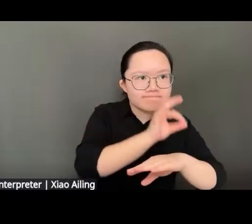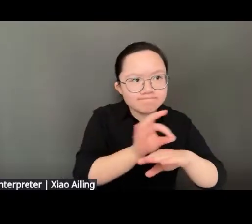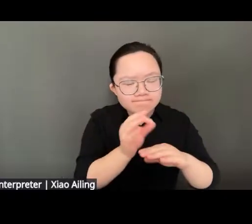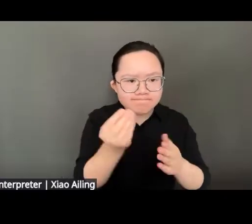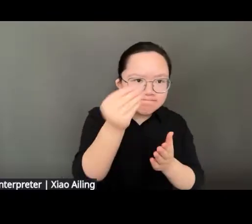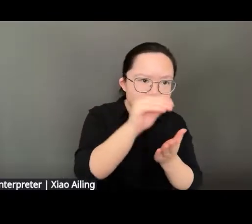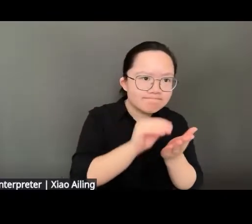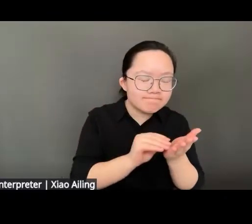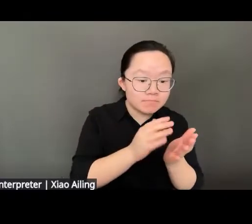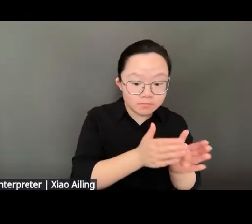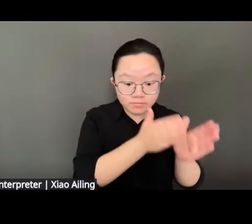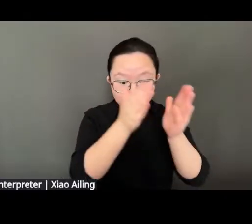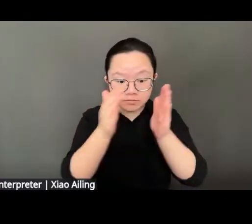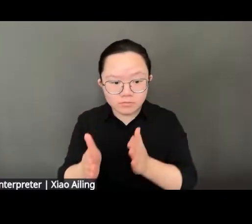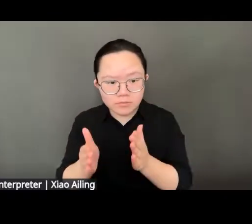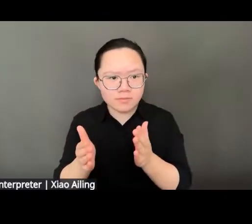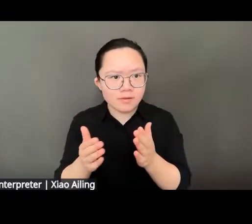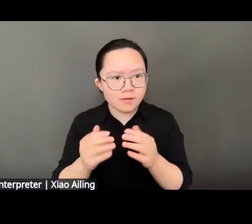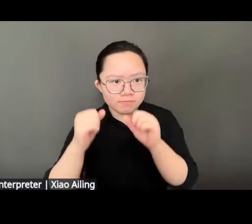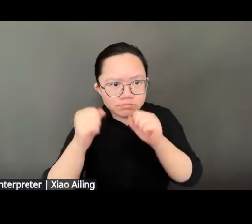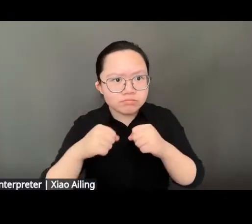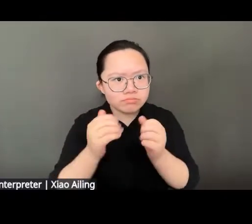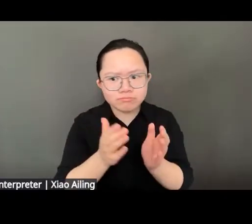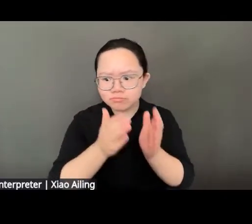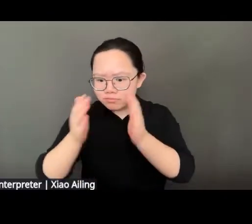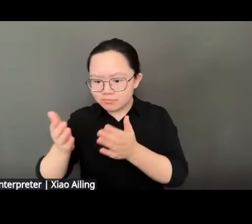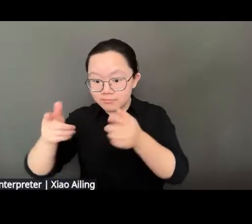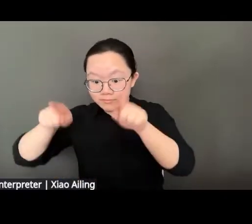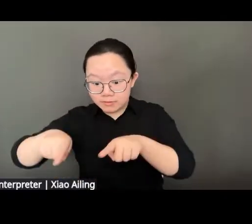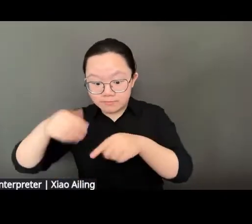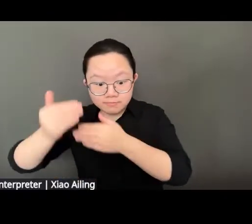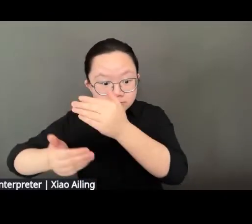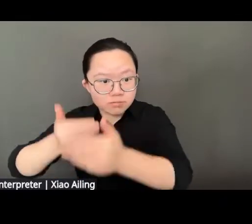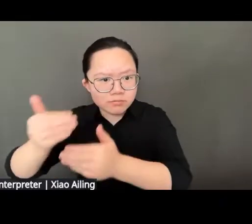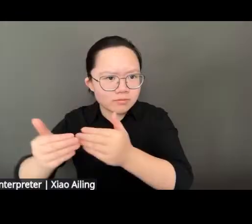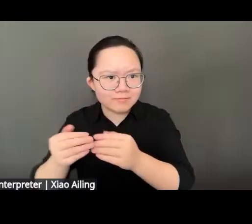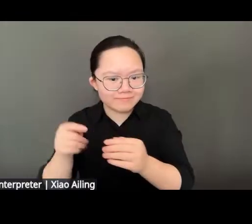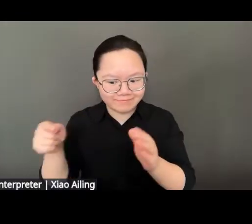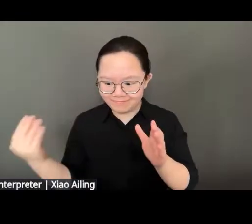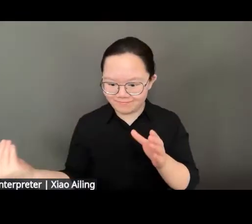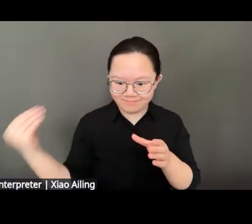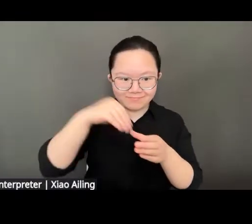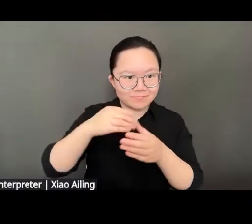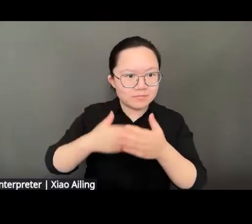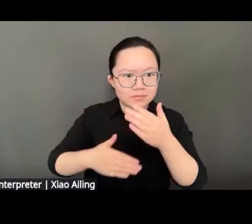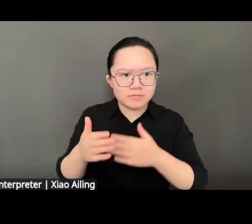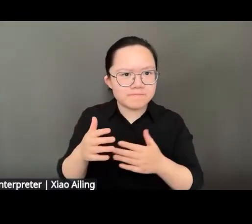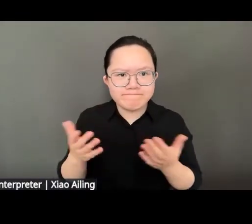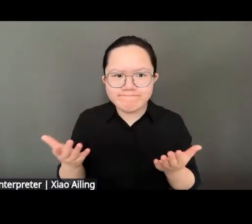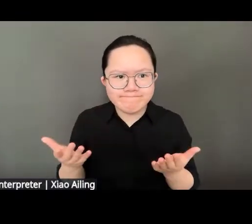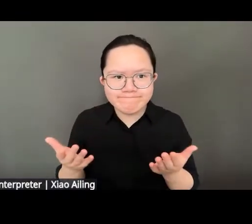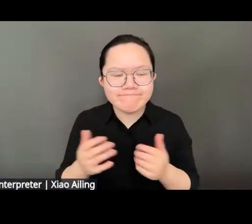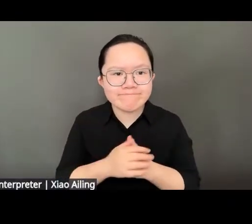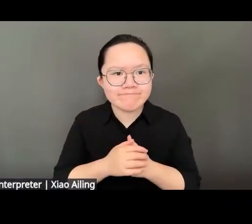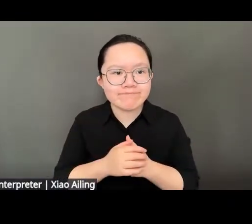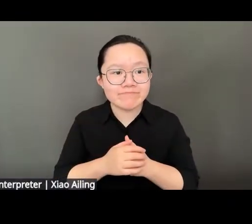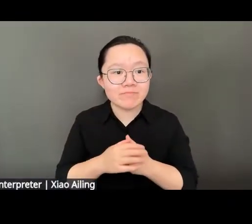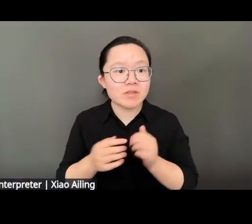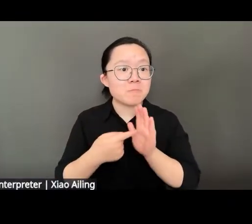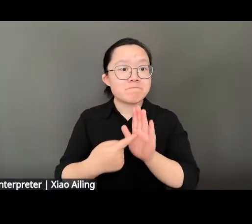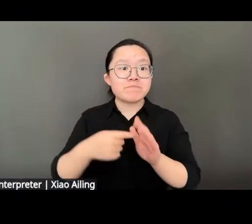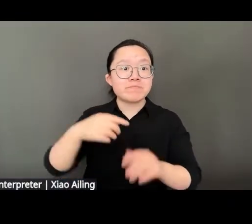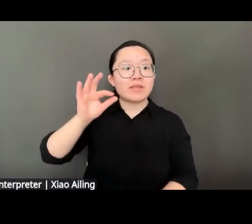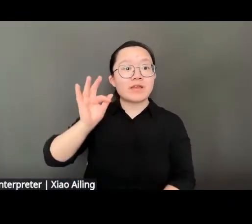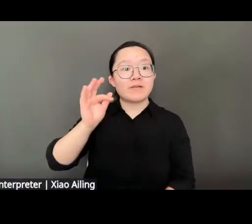introduce another one. So FCDO launched their enhanced safeguarding standards in March